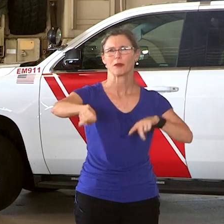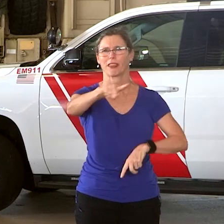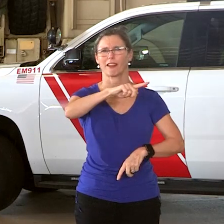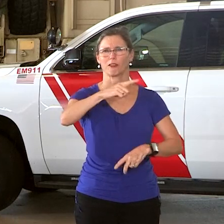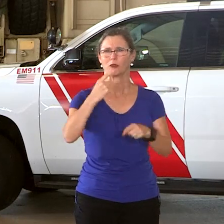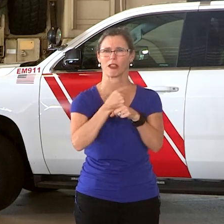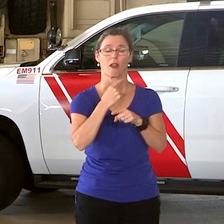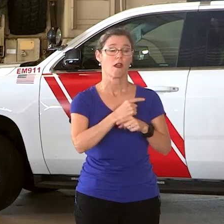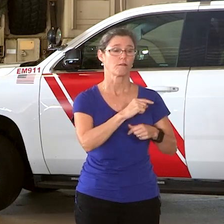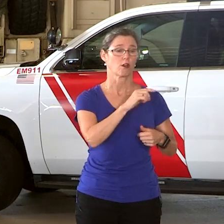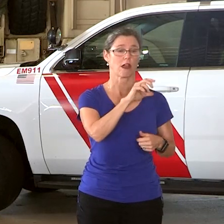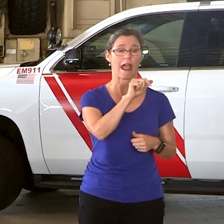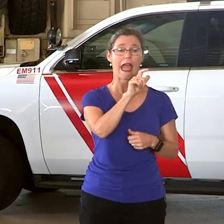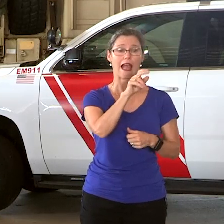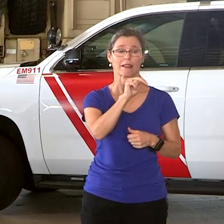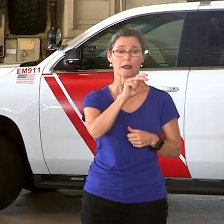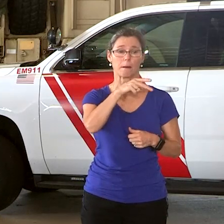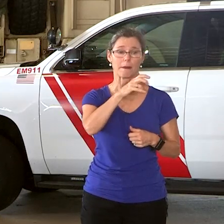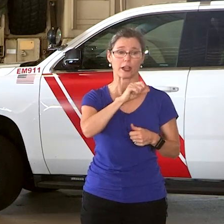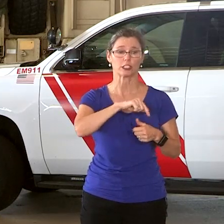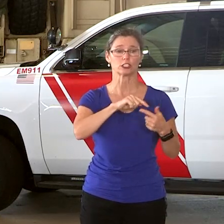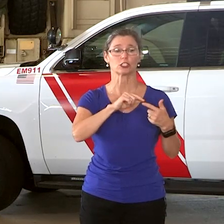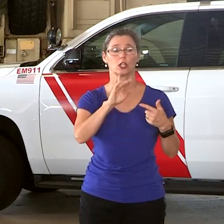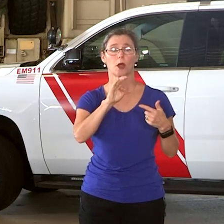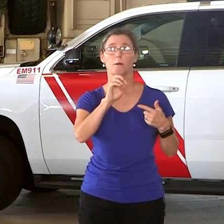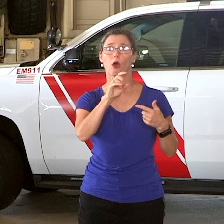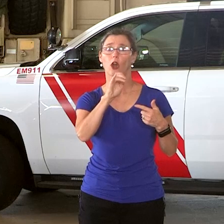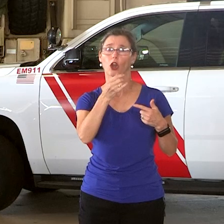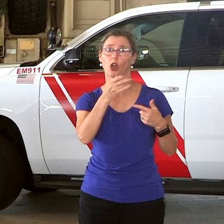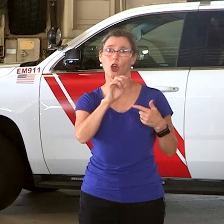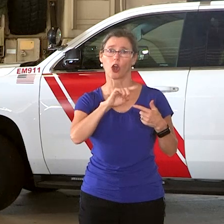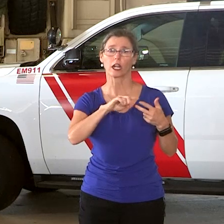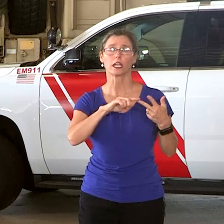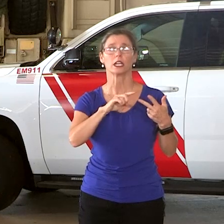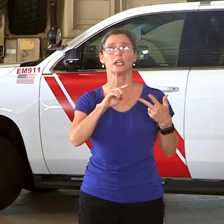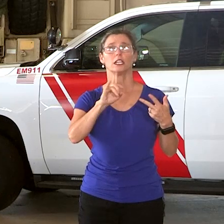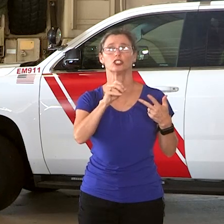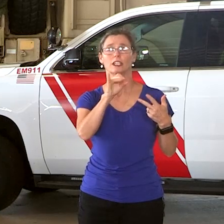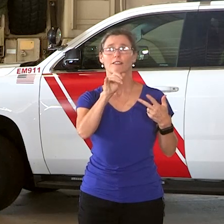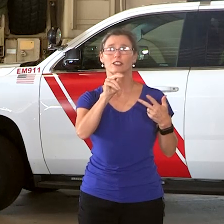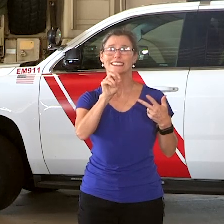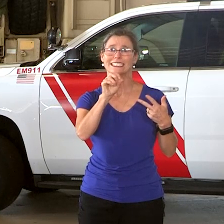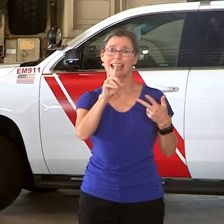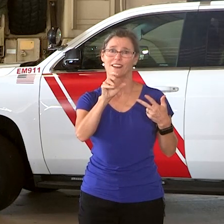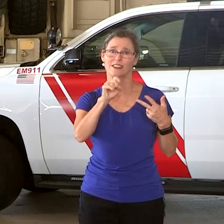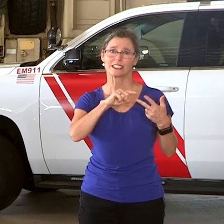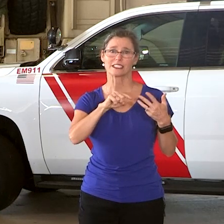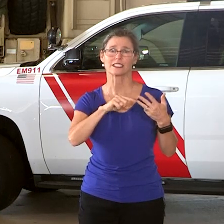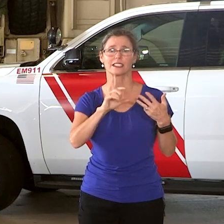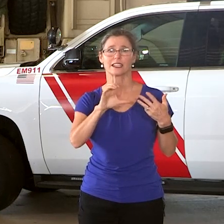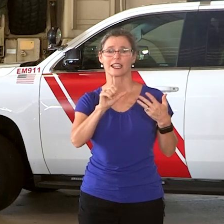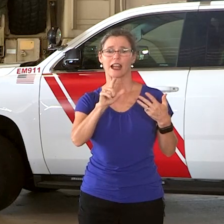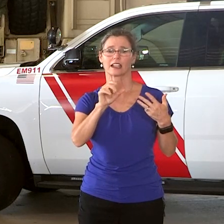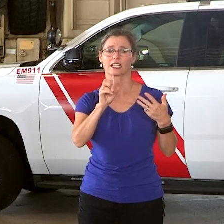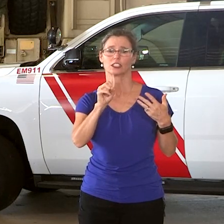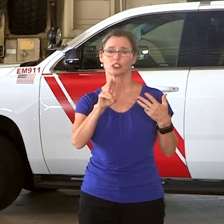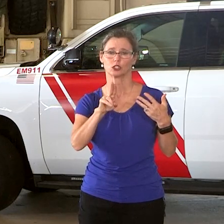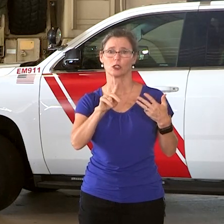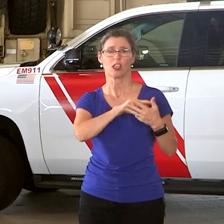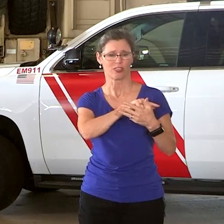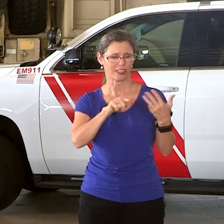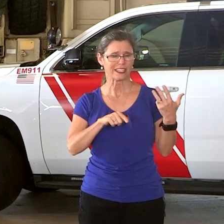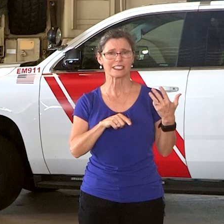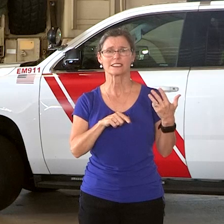Beauregard, Cameron and Calcasieu, and Jeff Davis. Y'all are the most important members of the team, and this is the time that we need you to do